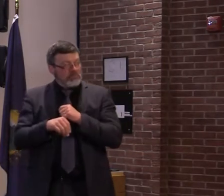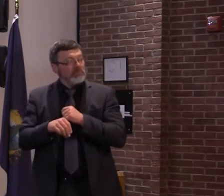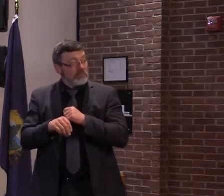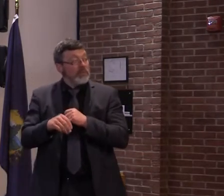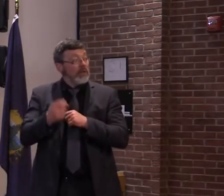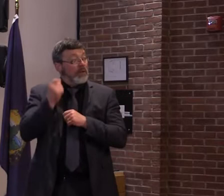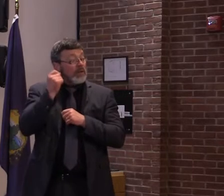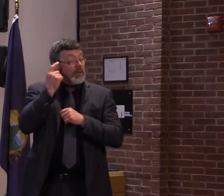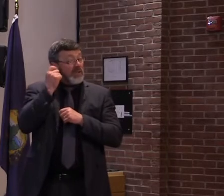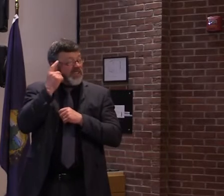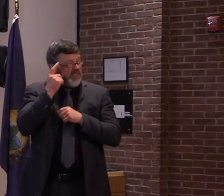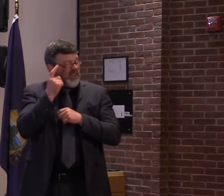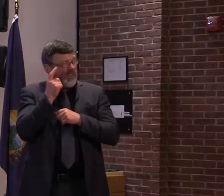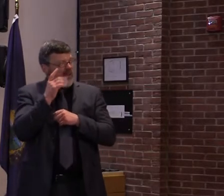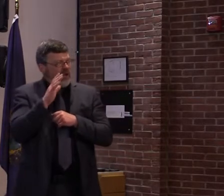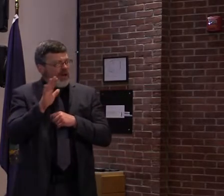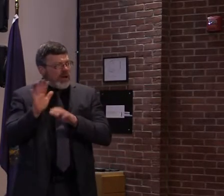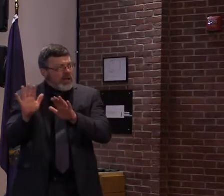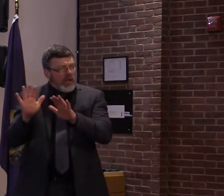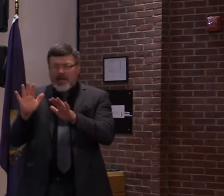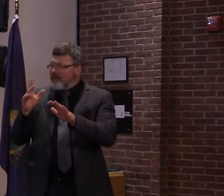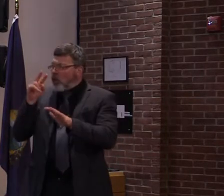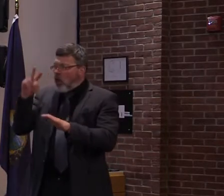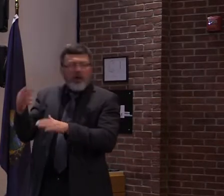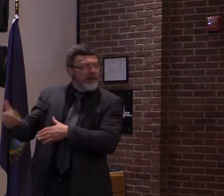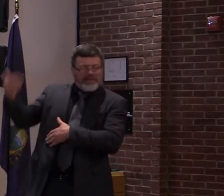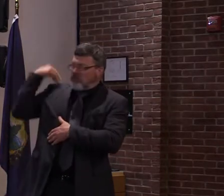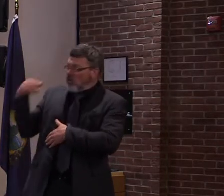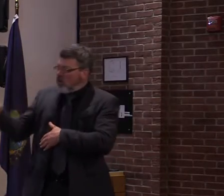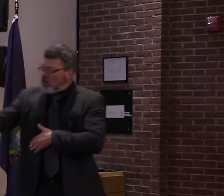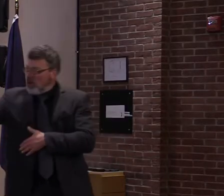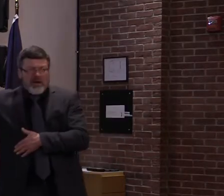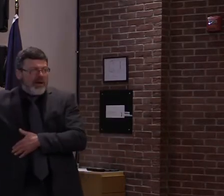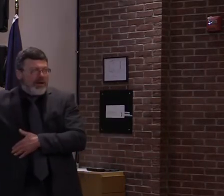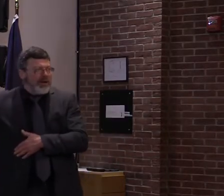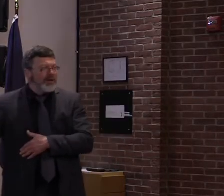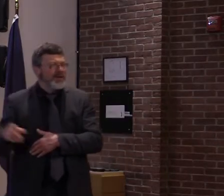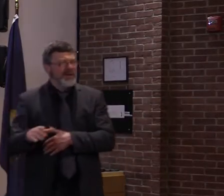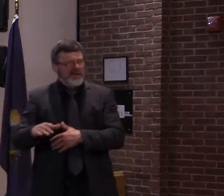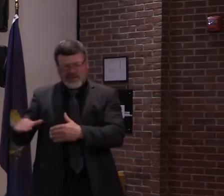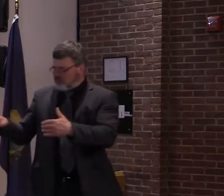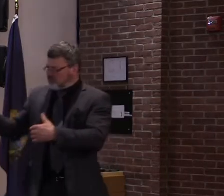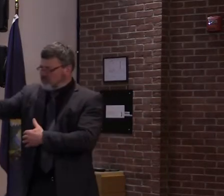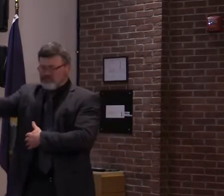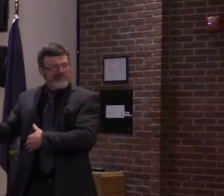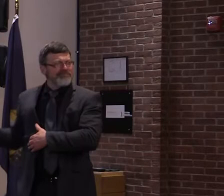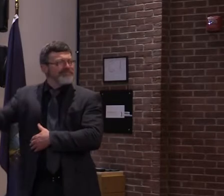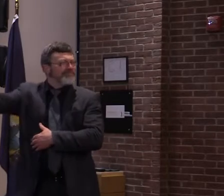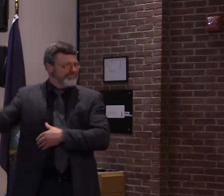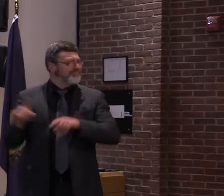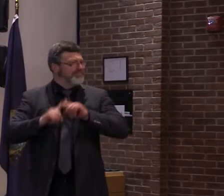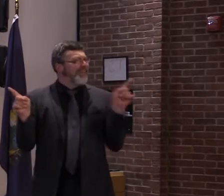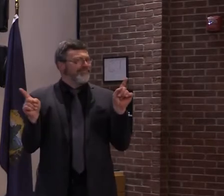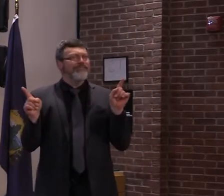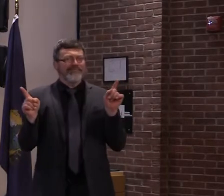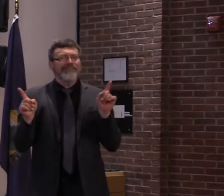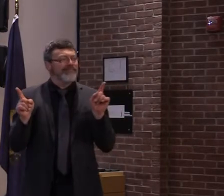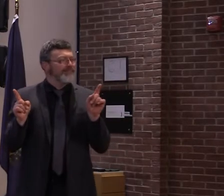order of magnitude different than the original Omicron. The good news is, so